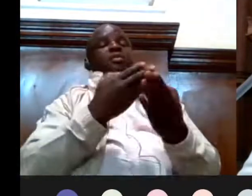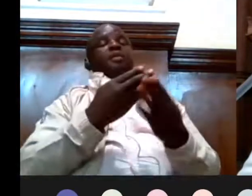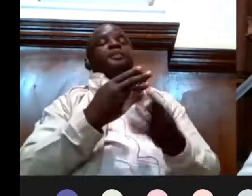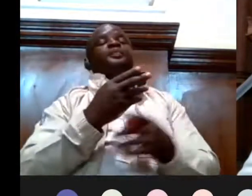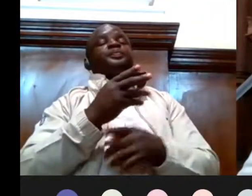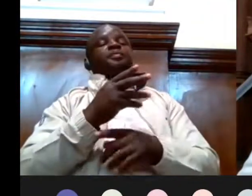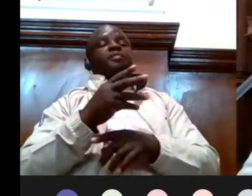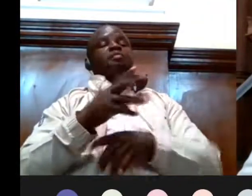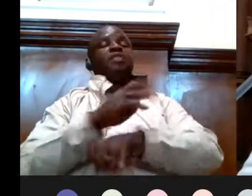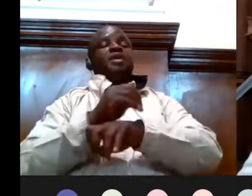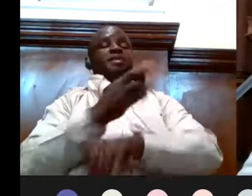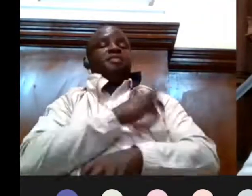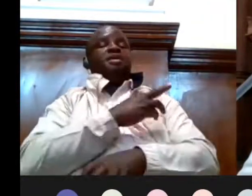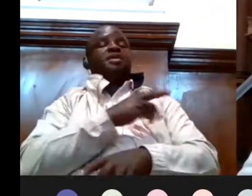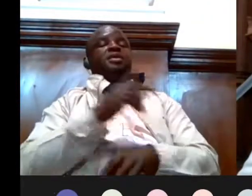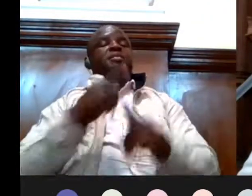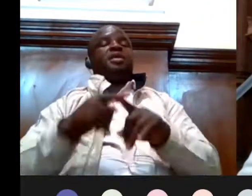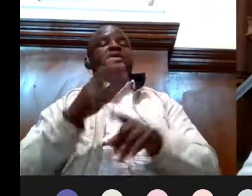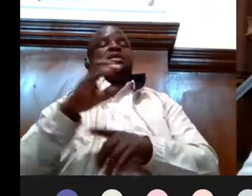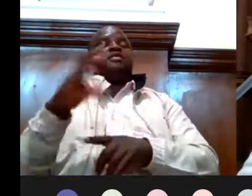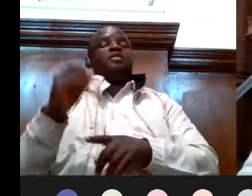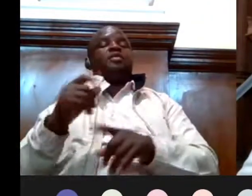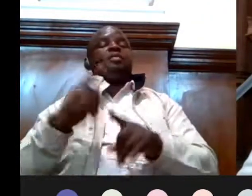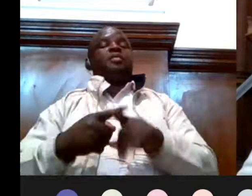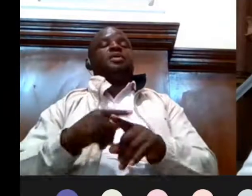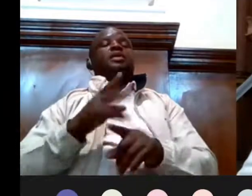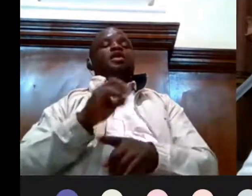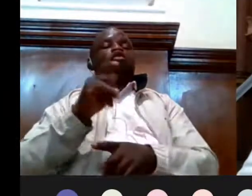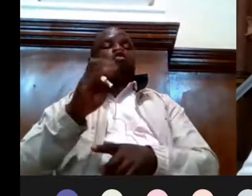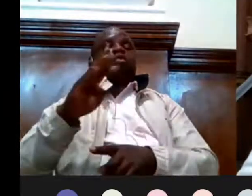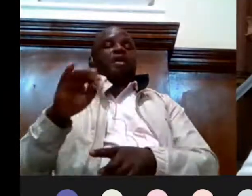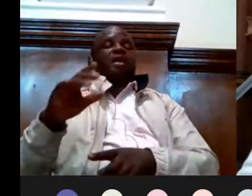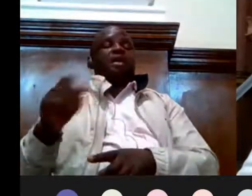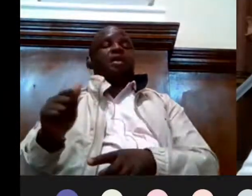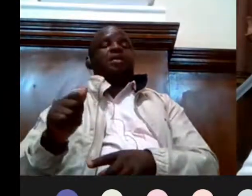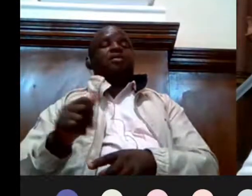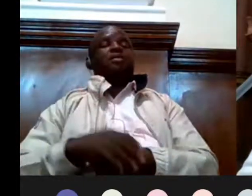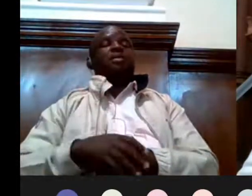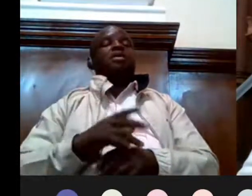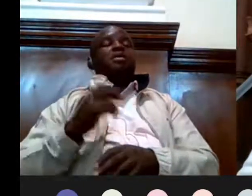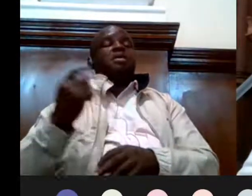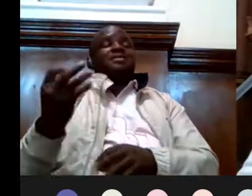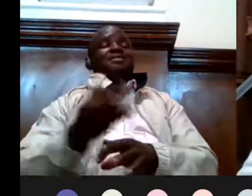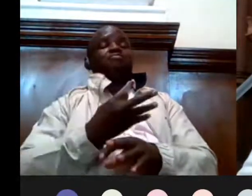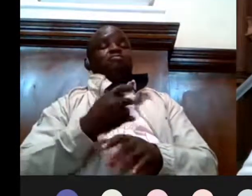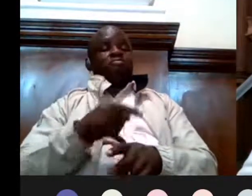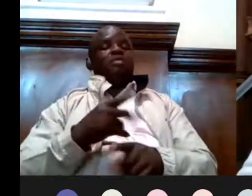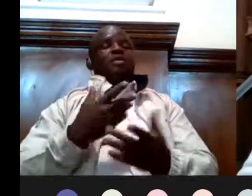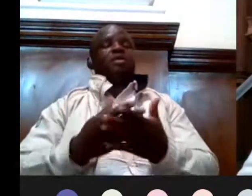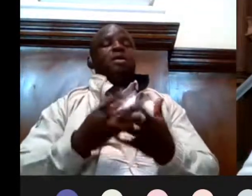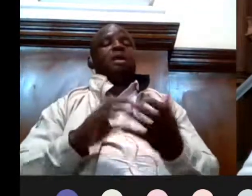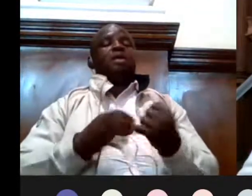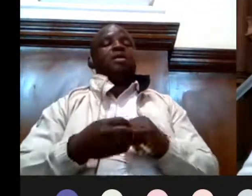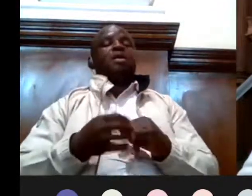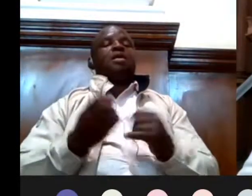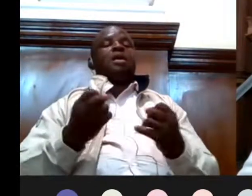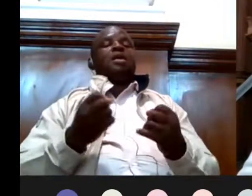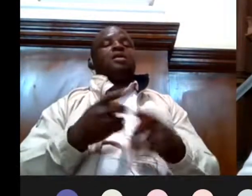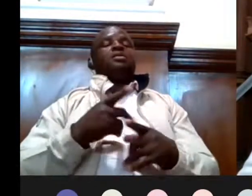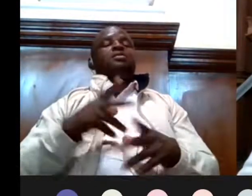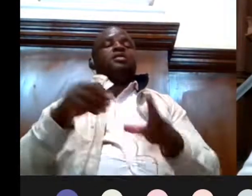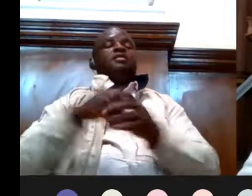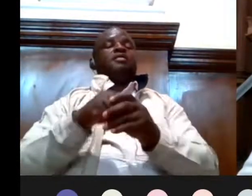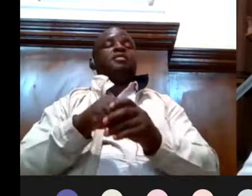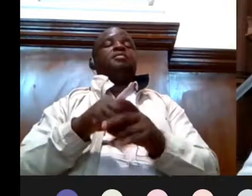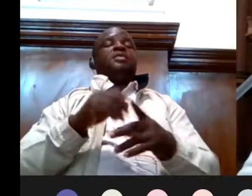corrupt MM and the corrupt CFO and the corrupt Troika, who are in turn trying to implicate